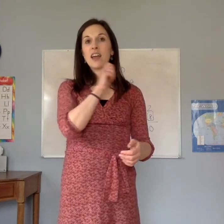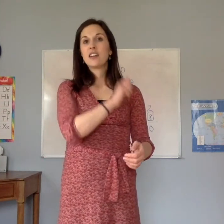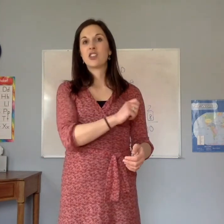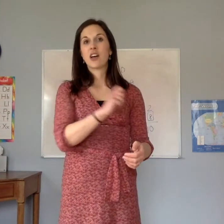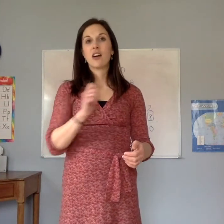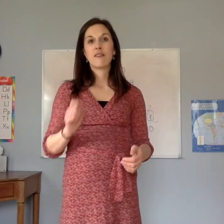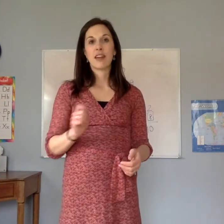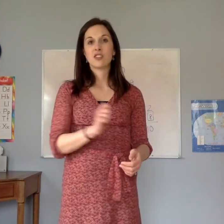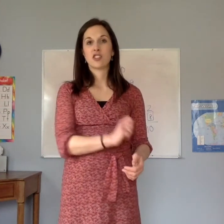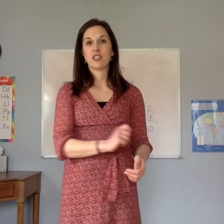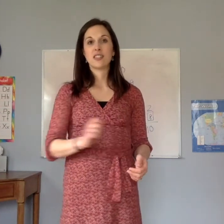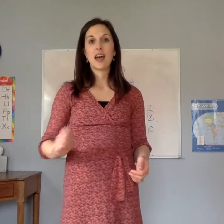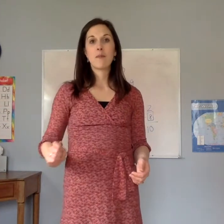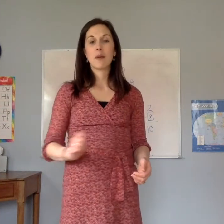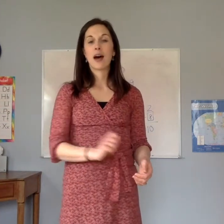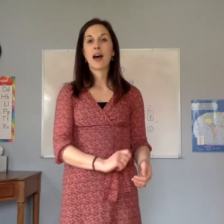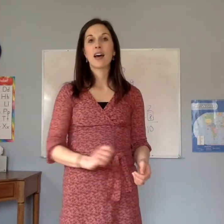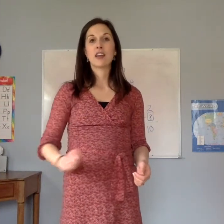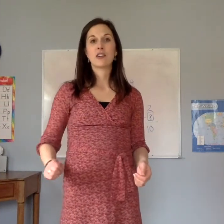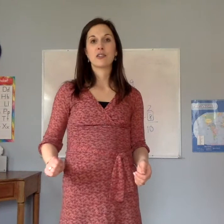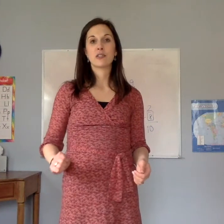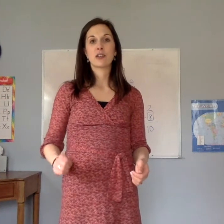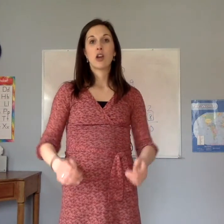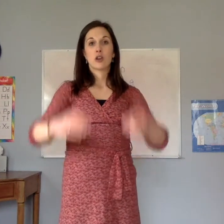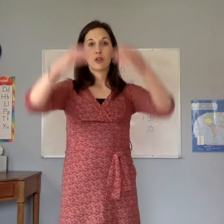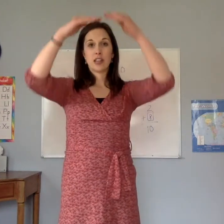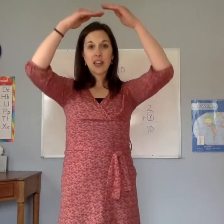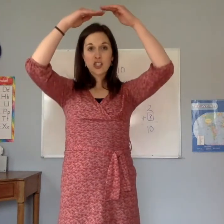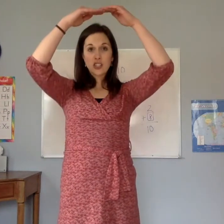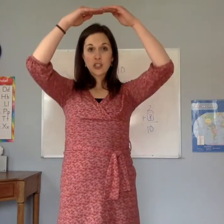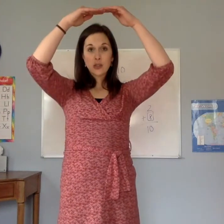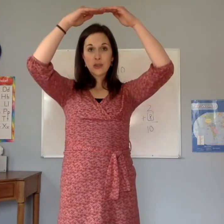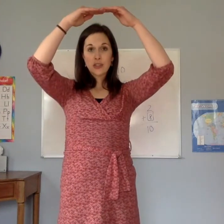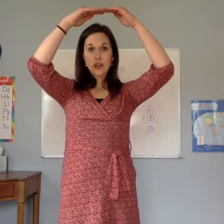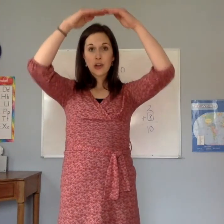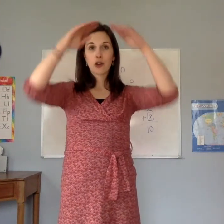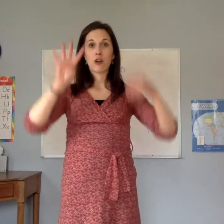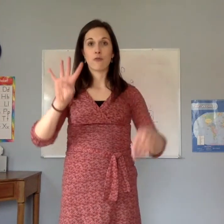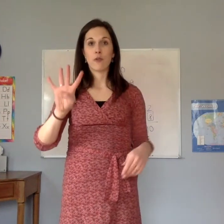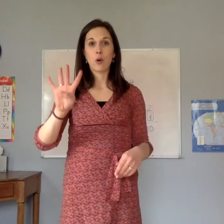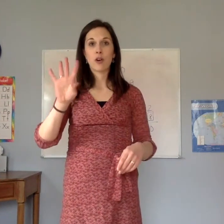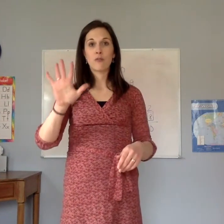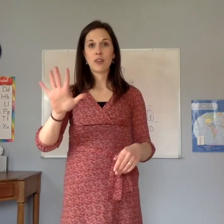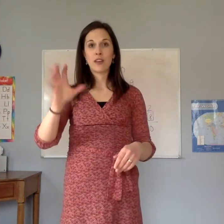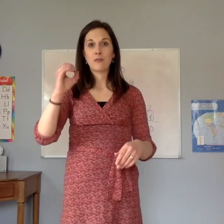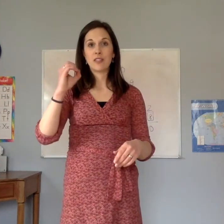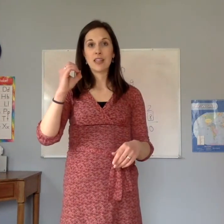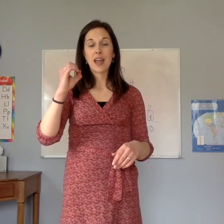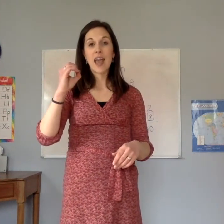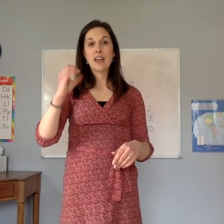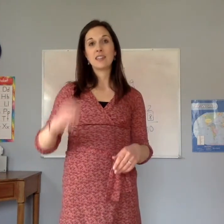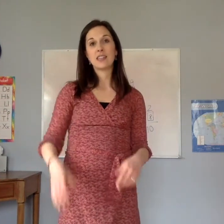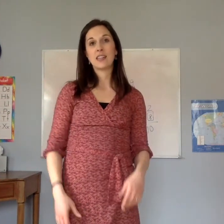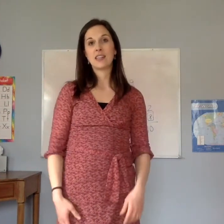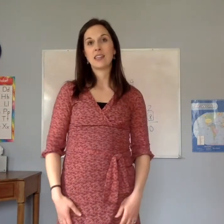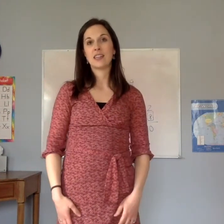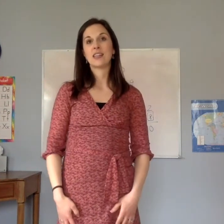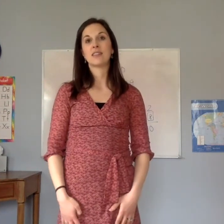Age of ancient empires. Creation to circa 450 AD.